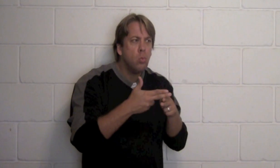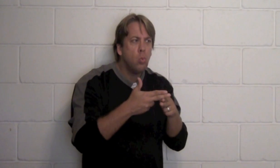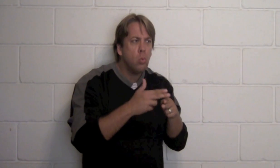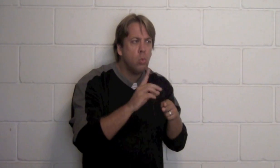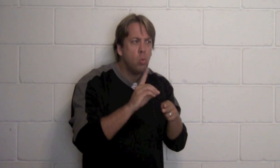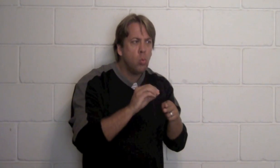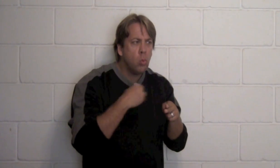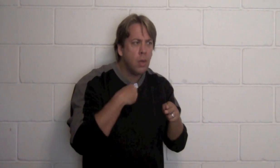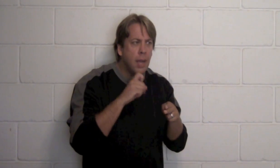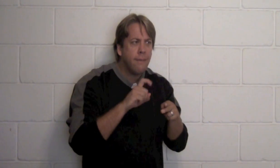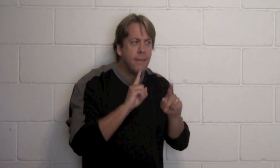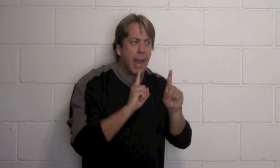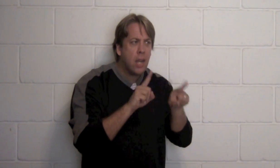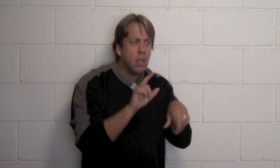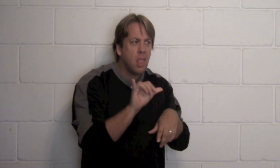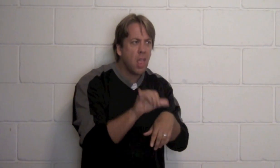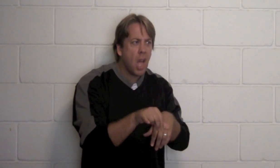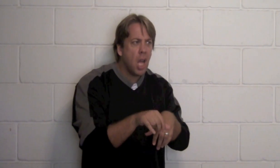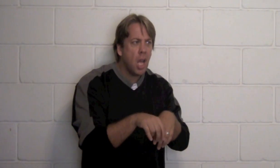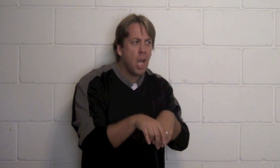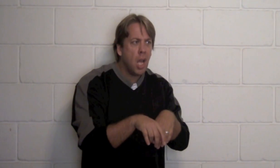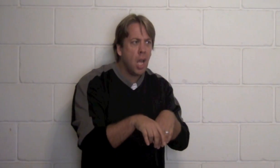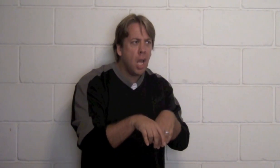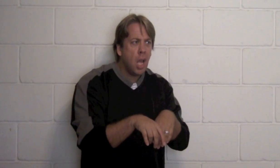"How soon do I have to tell you?"